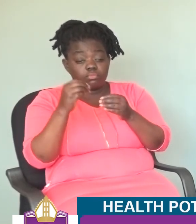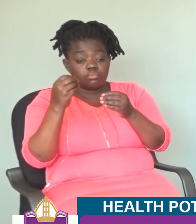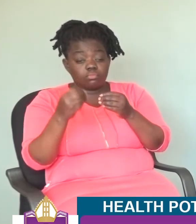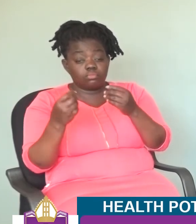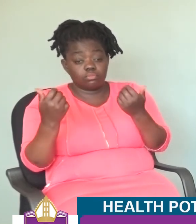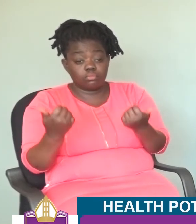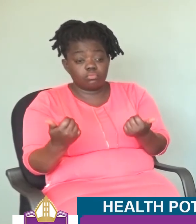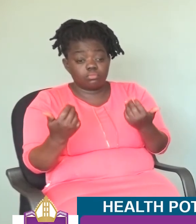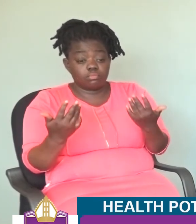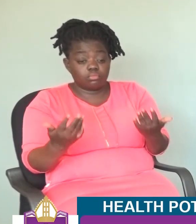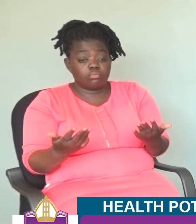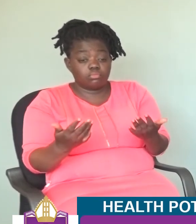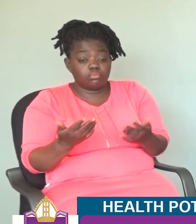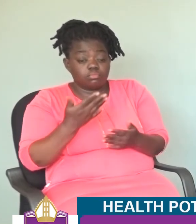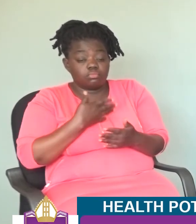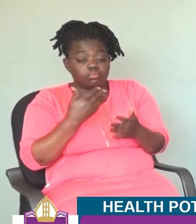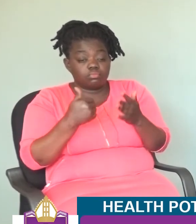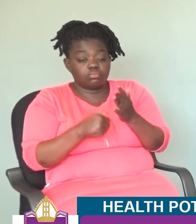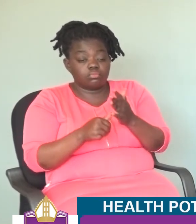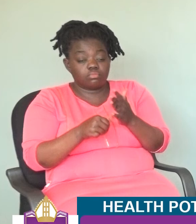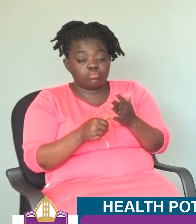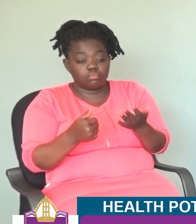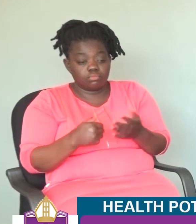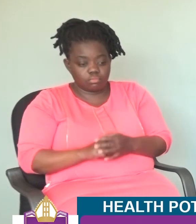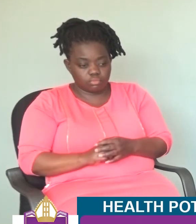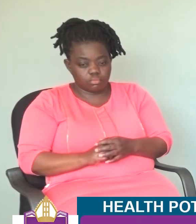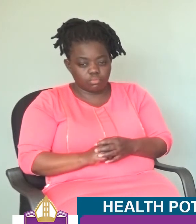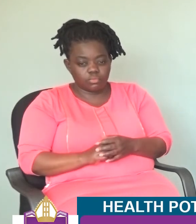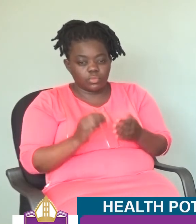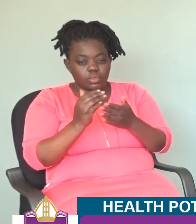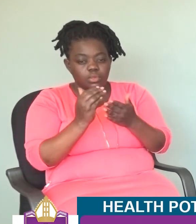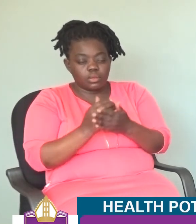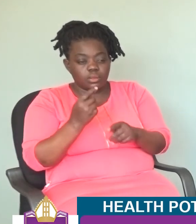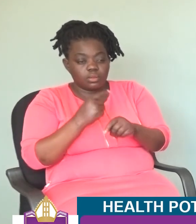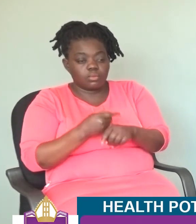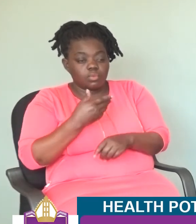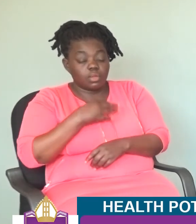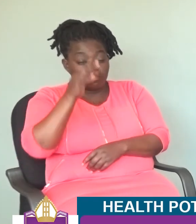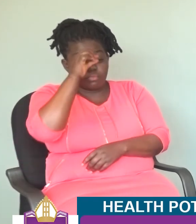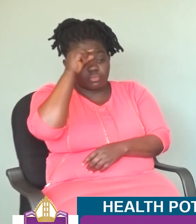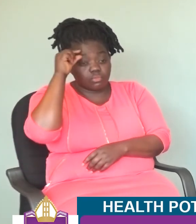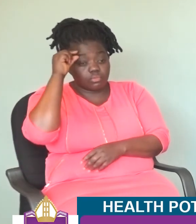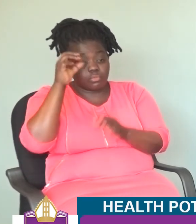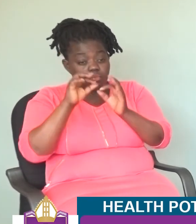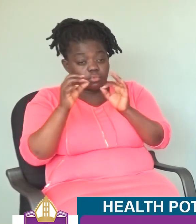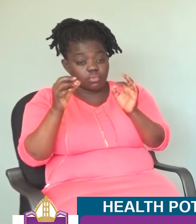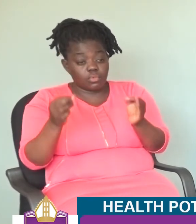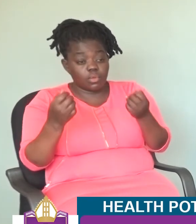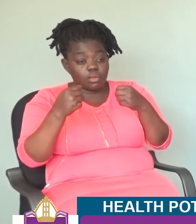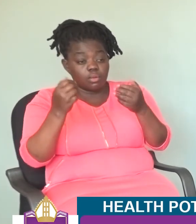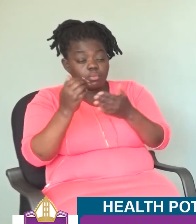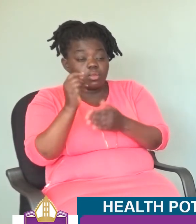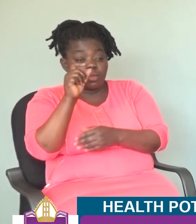to be concerned that the child has got a very good vision. Because even when we have Mable Murungi, our sign language interpreter, she's doing it because